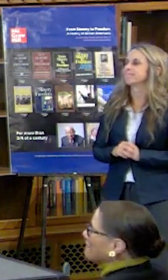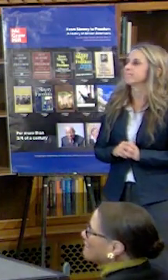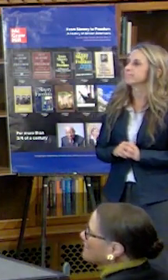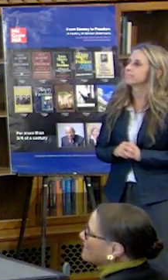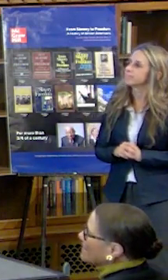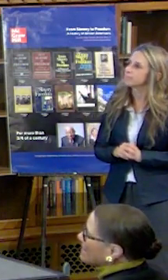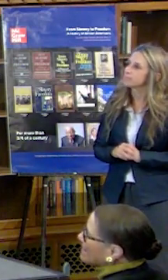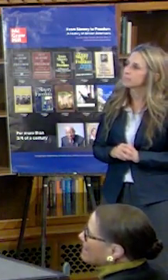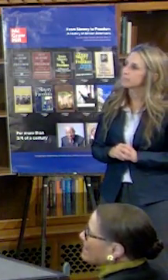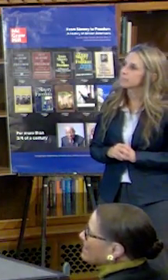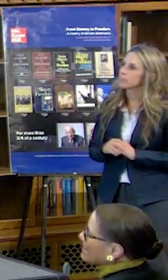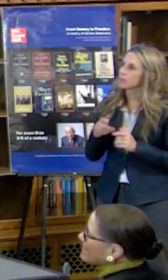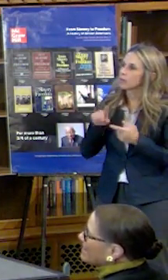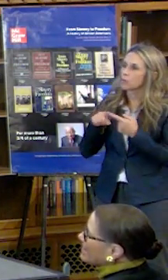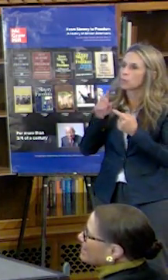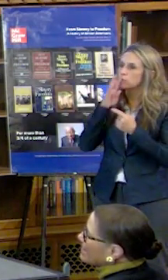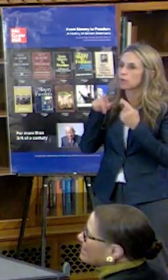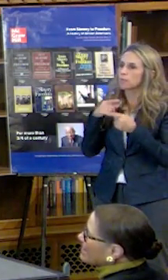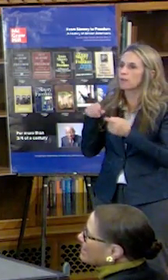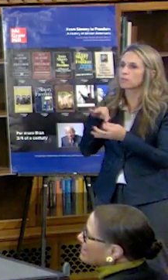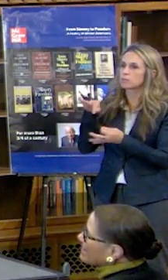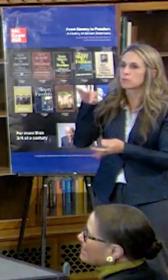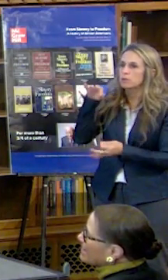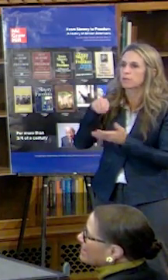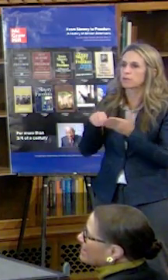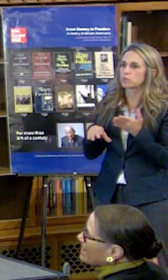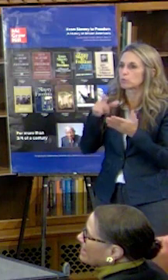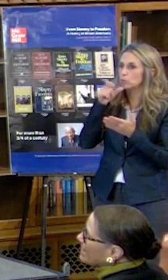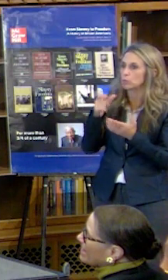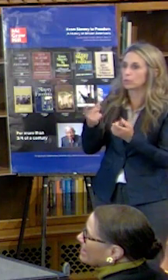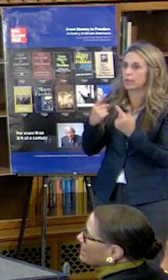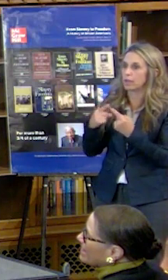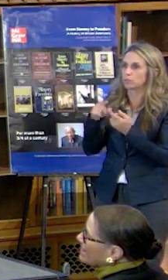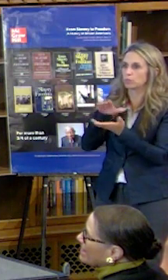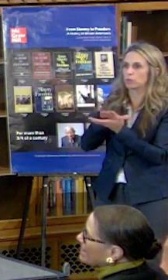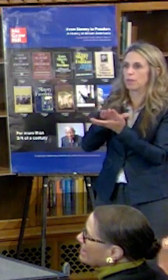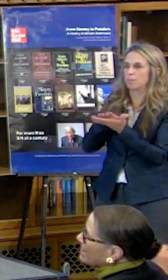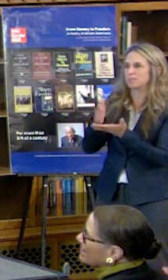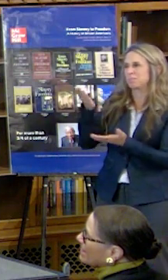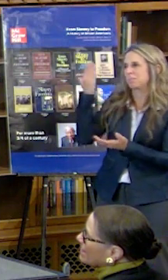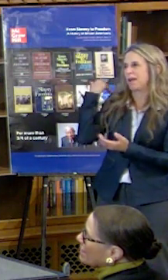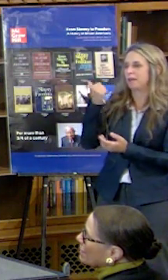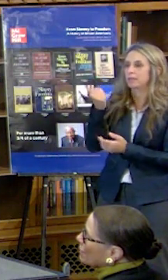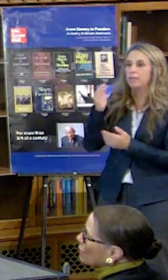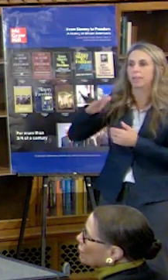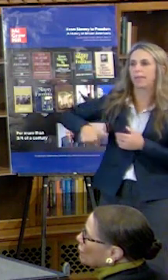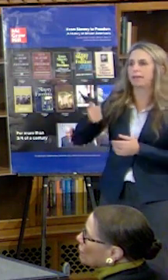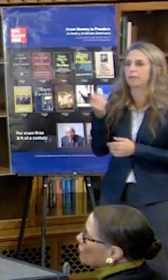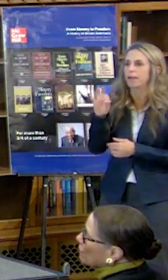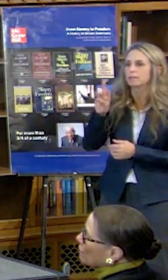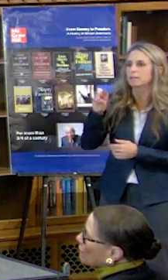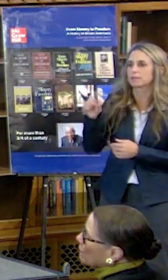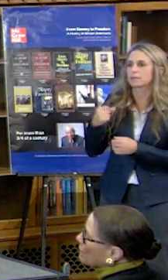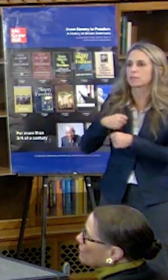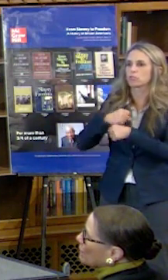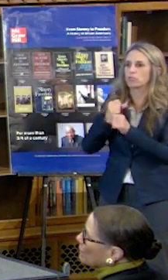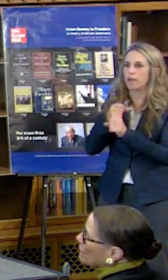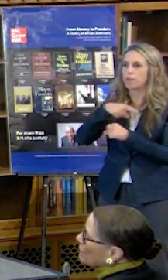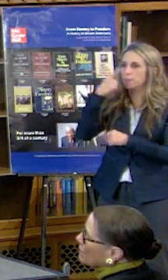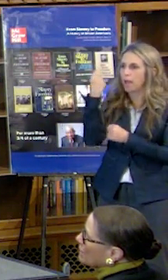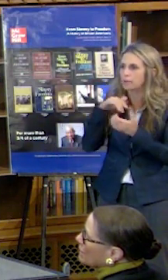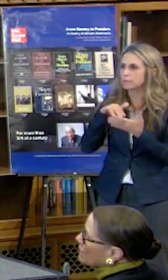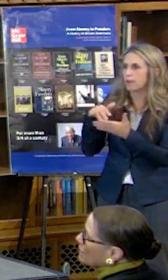but when we talked about the spirit of the students who came to campus in the late 1960s and created black studies and those